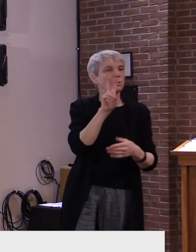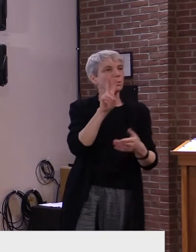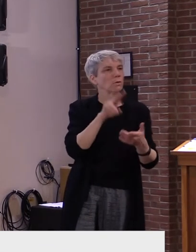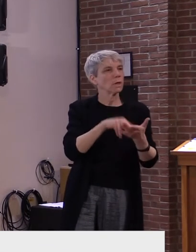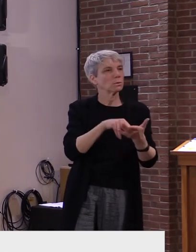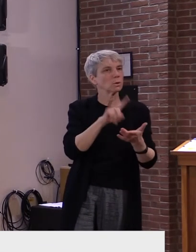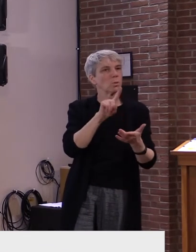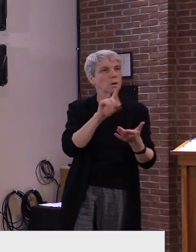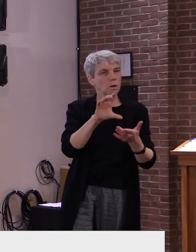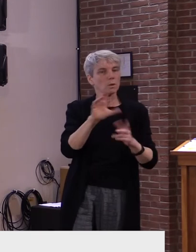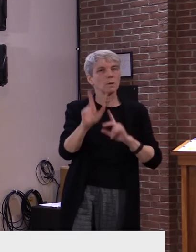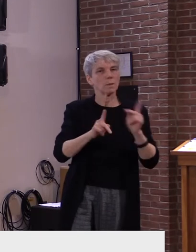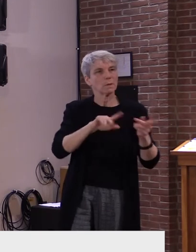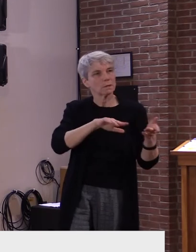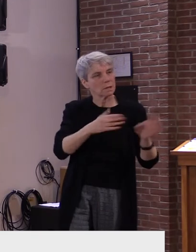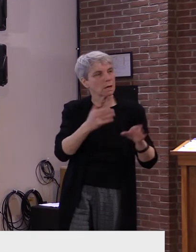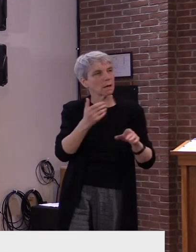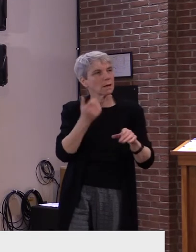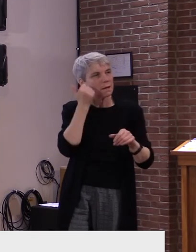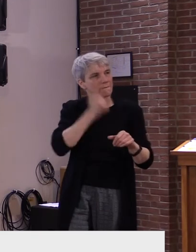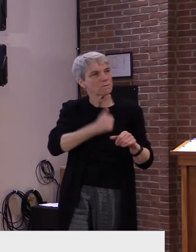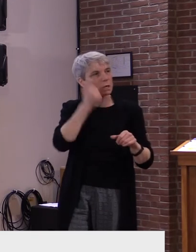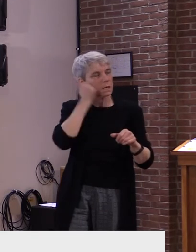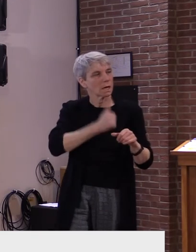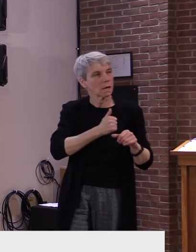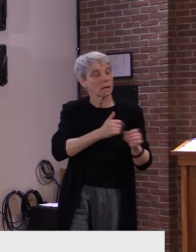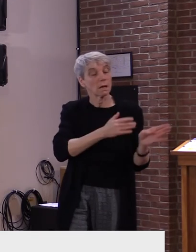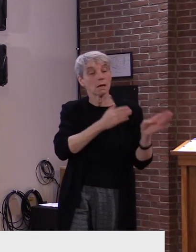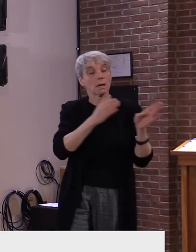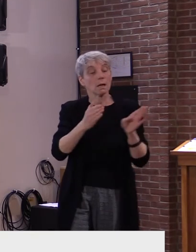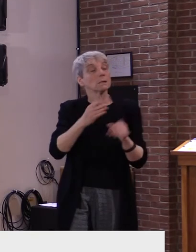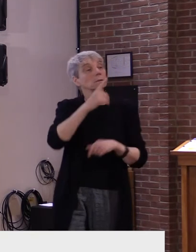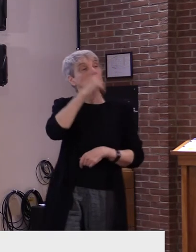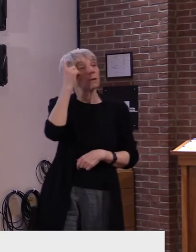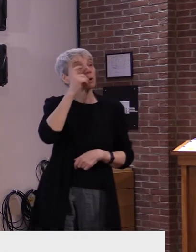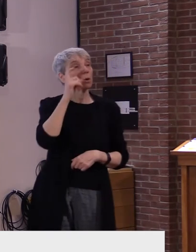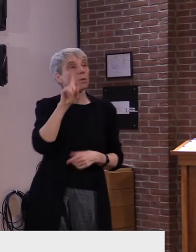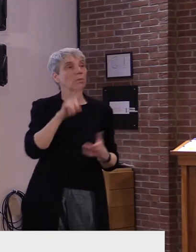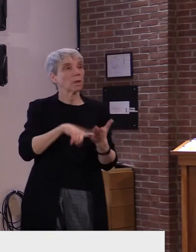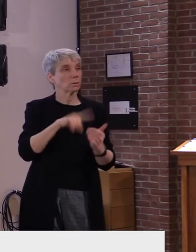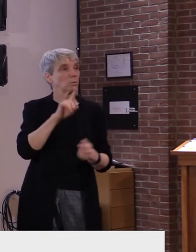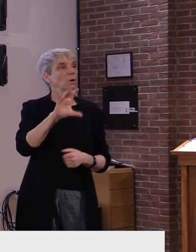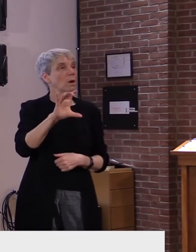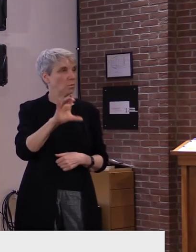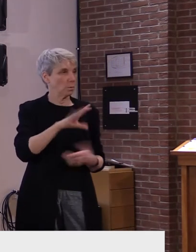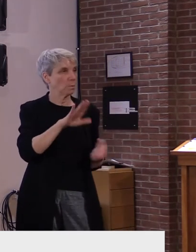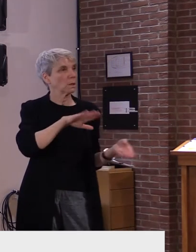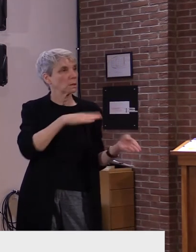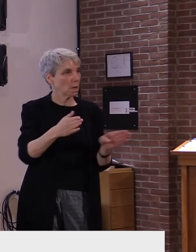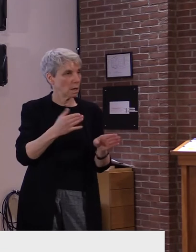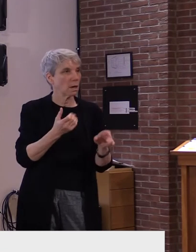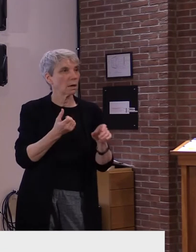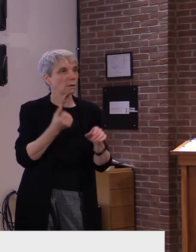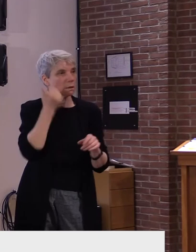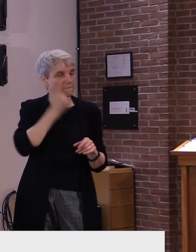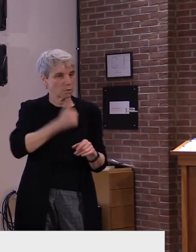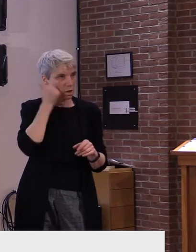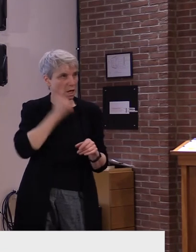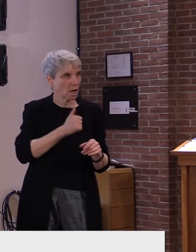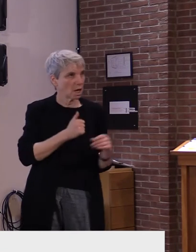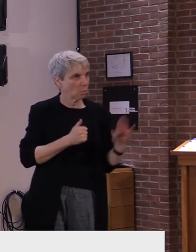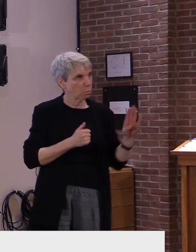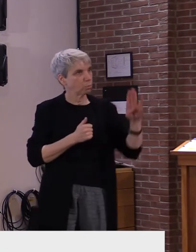highest point and in the summer when we're averaging 1100 deaths per day as highest point we're just under a thousand but